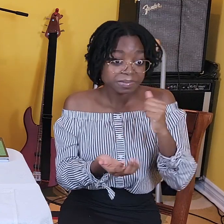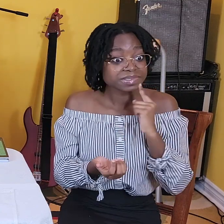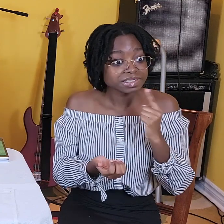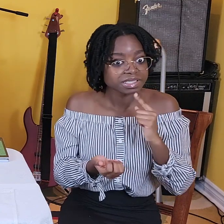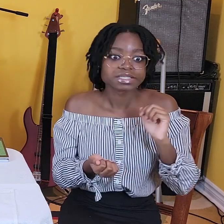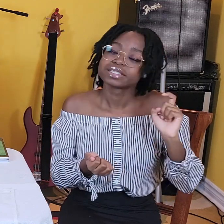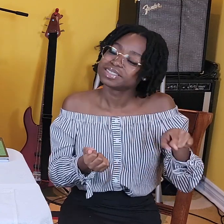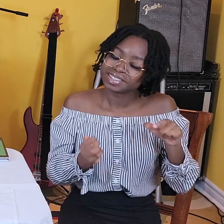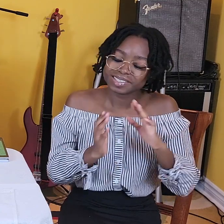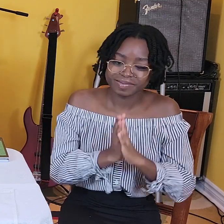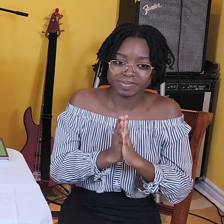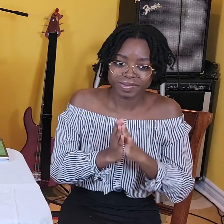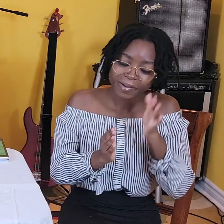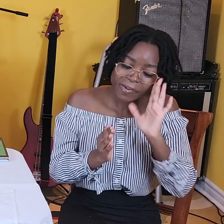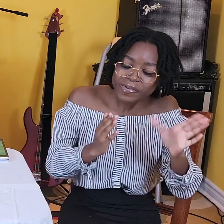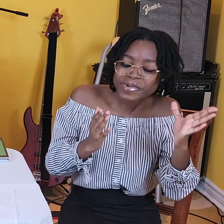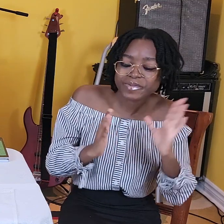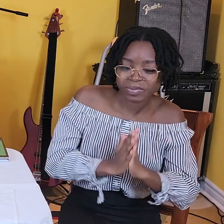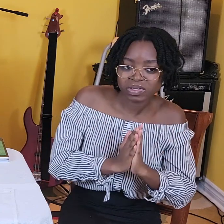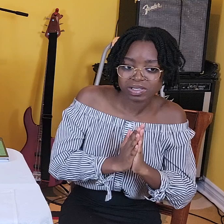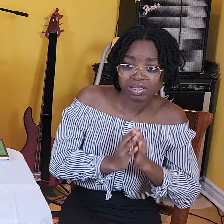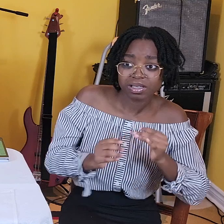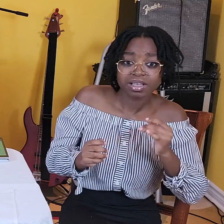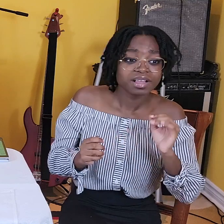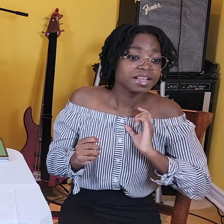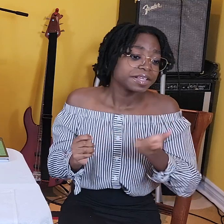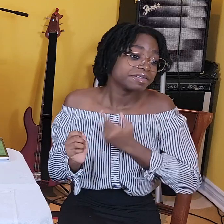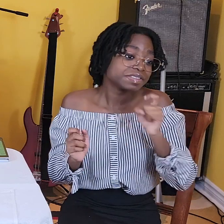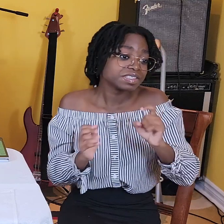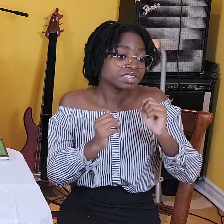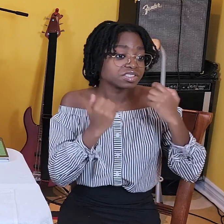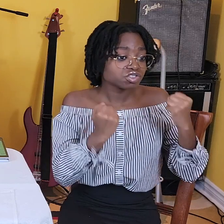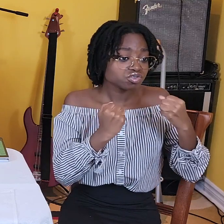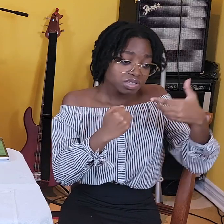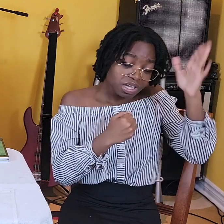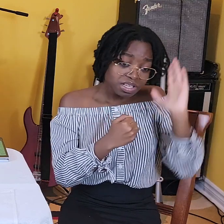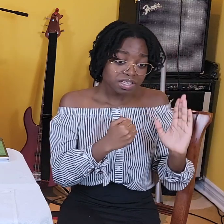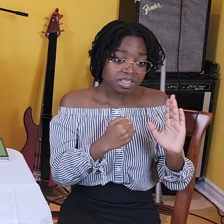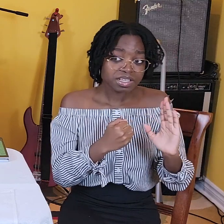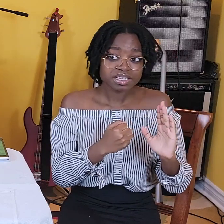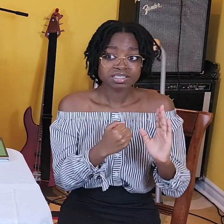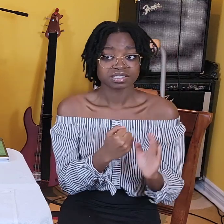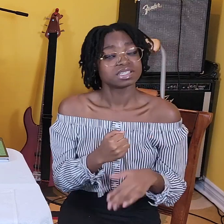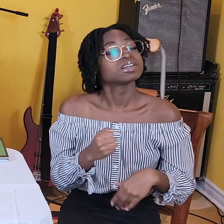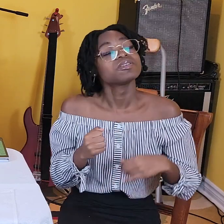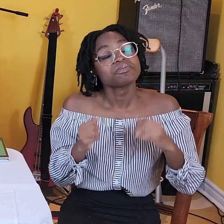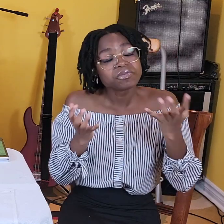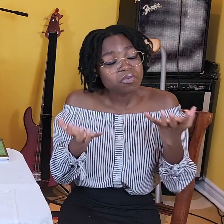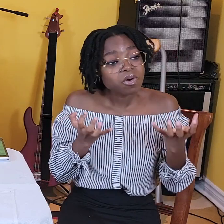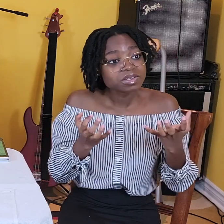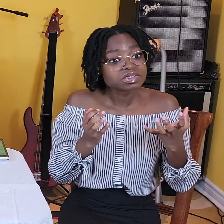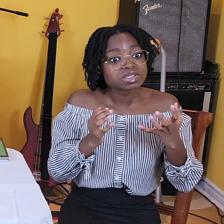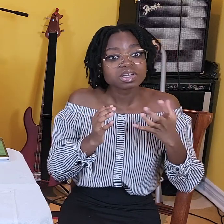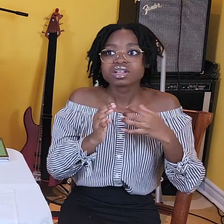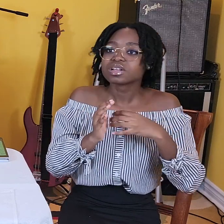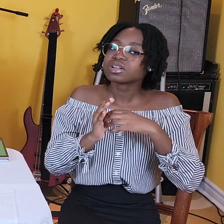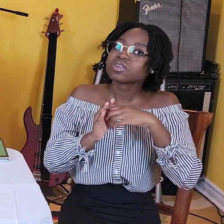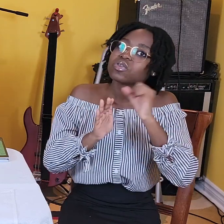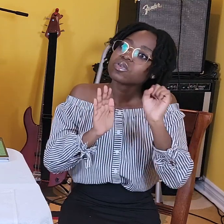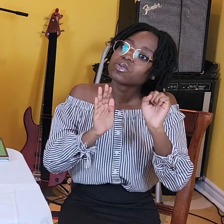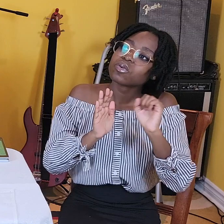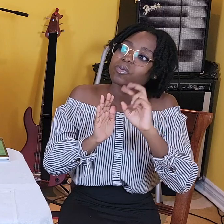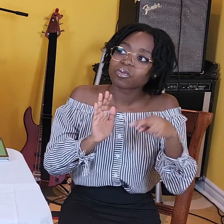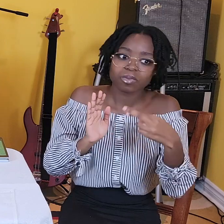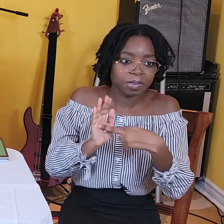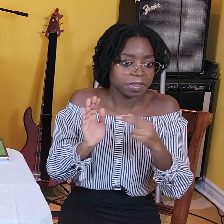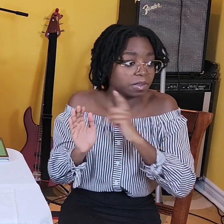all need the strength of God. We need the breakthrough in our lives so that we can represent the Lord God the way we ought to.